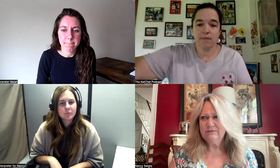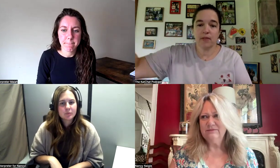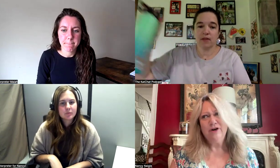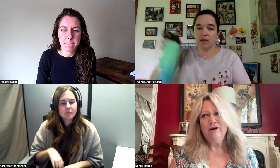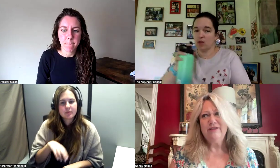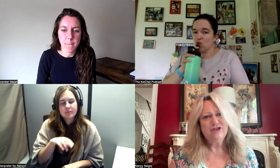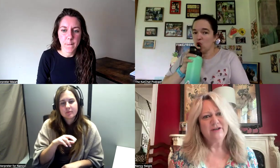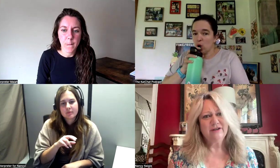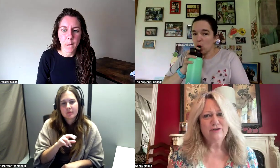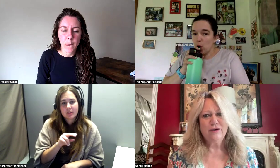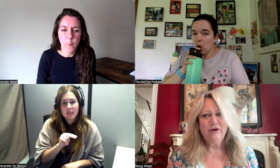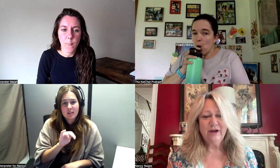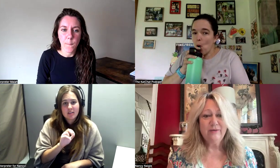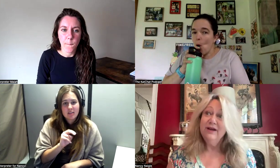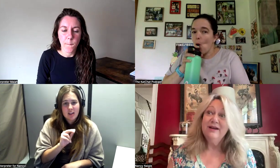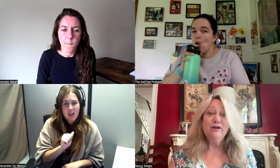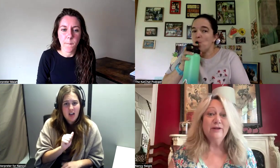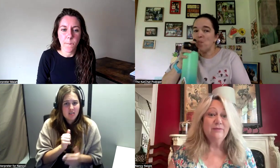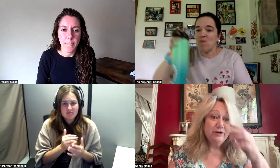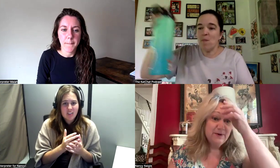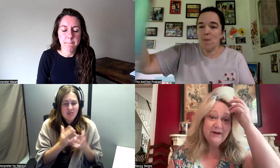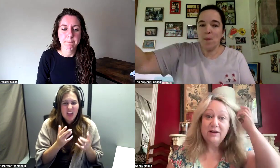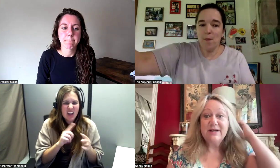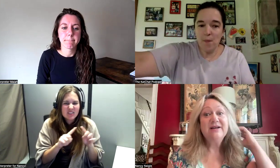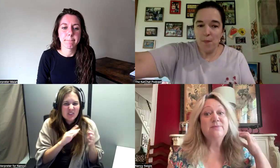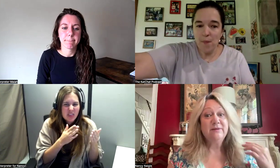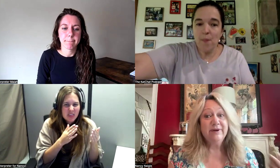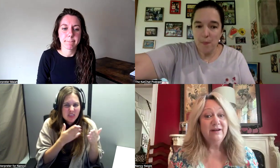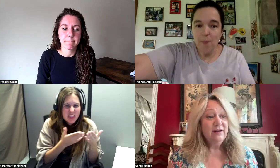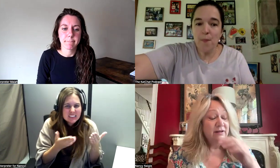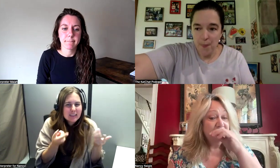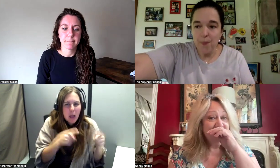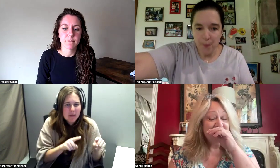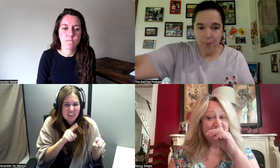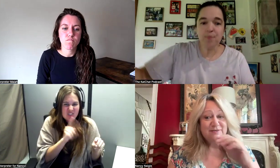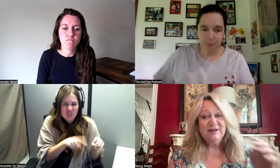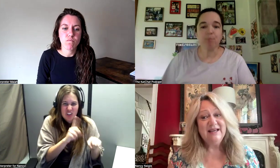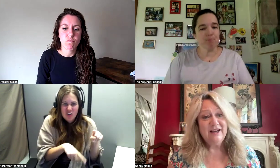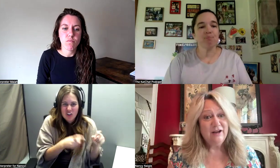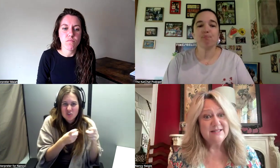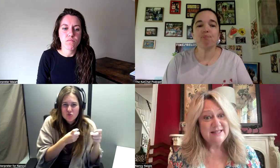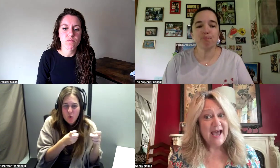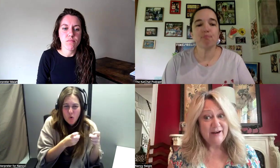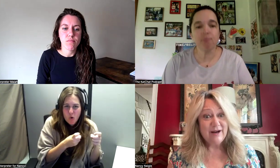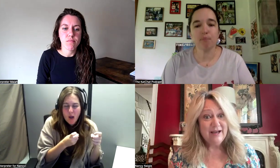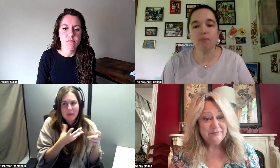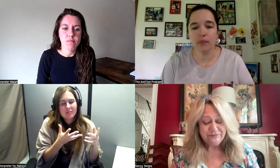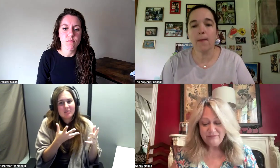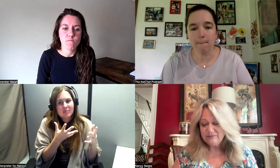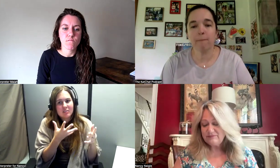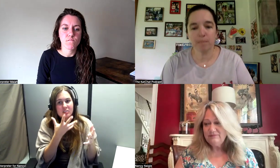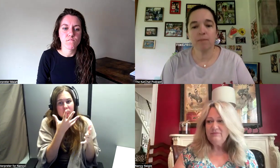around her that she couldn't control. Not only had Rosemary lost a husband, but excuse me, Nina had lost a dad,